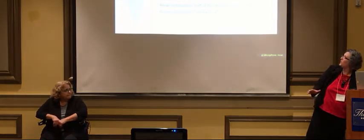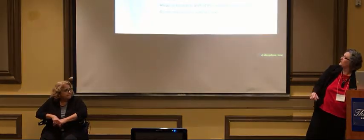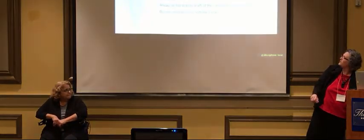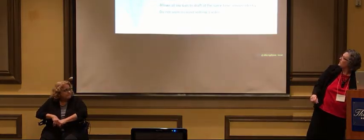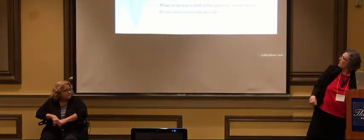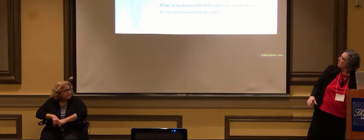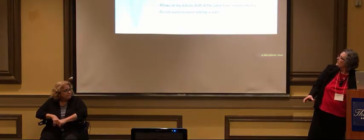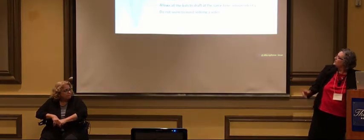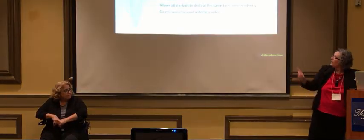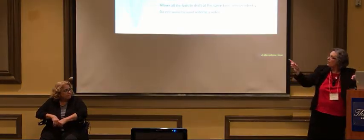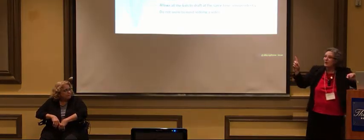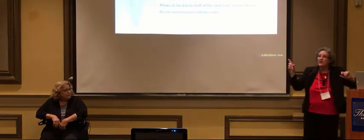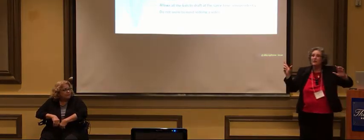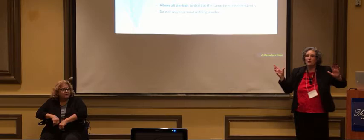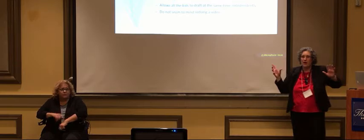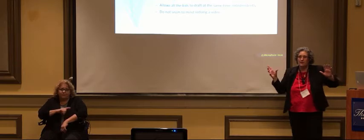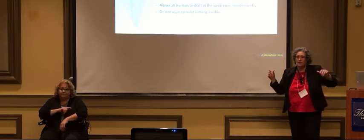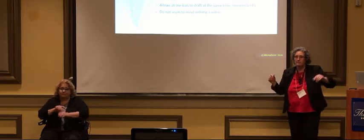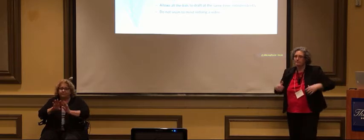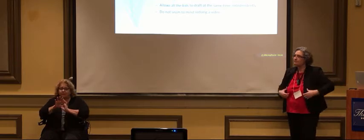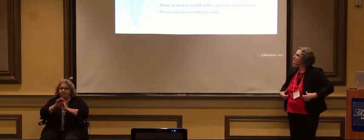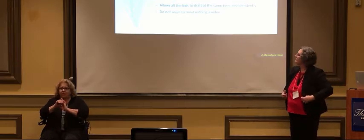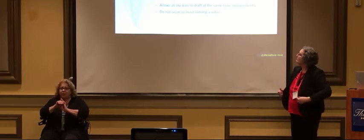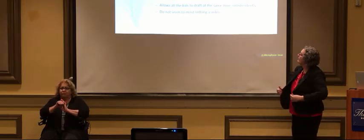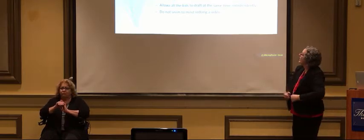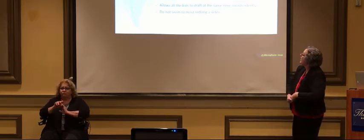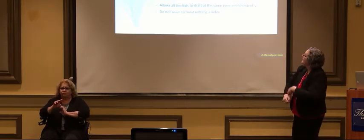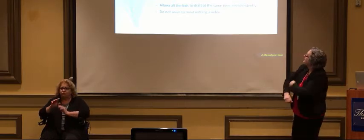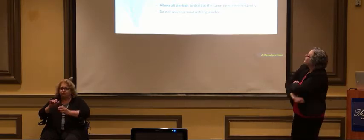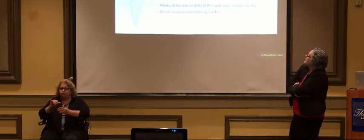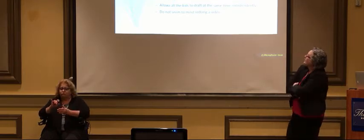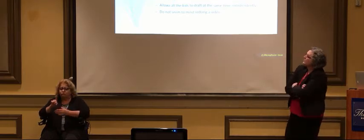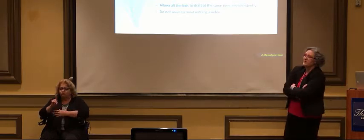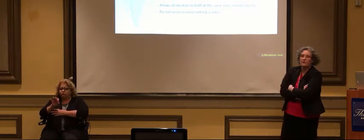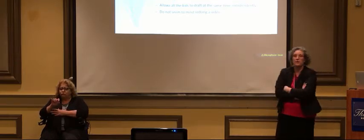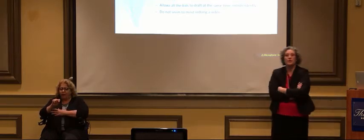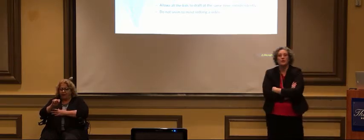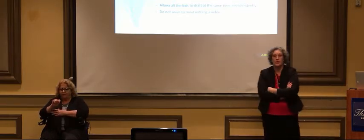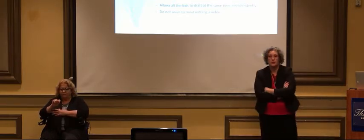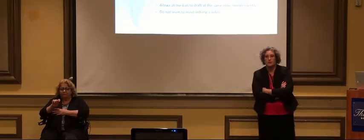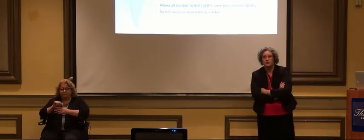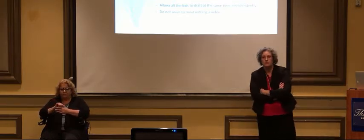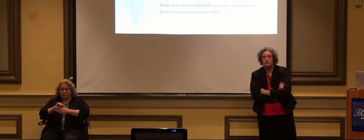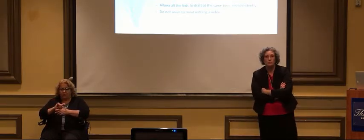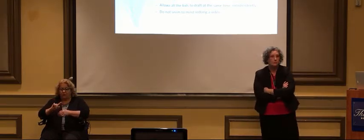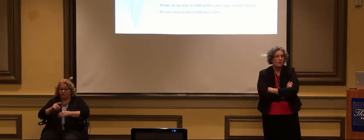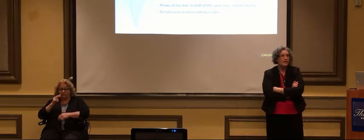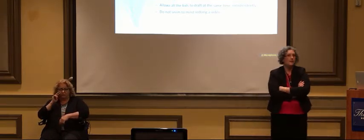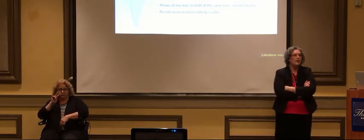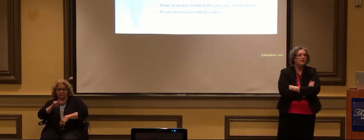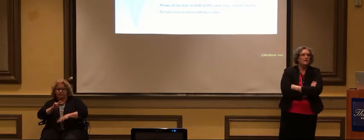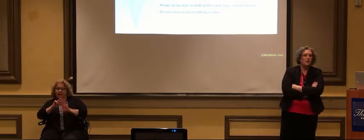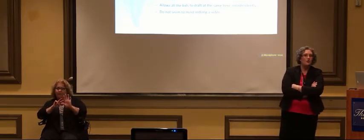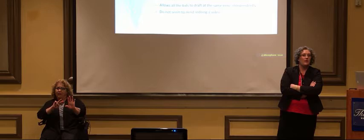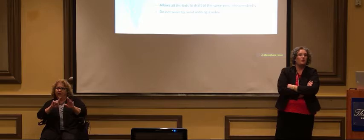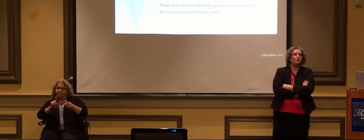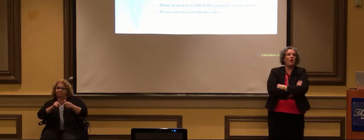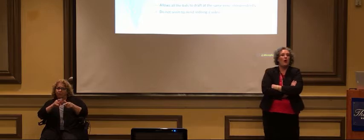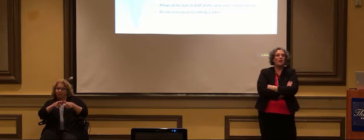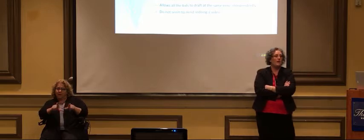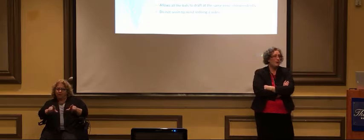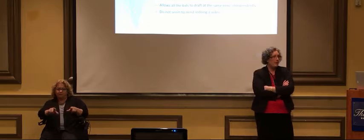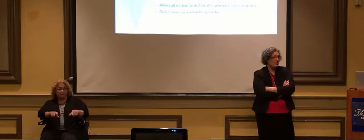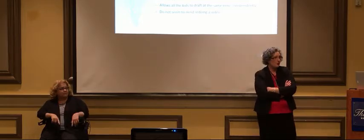So it's twice. So the video drafting gives you a glimpse of their first language, right? So